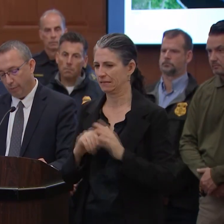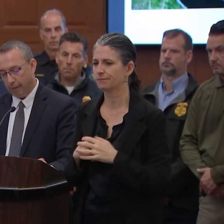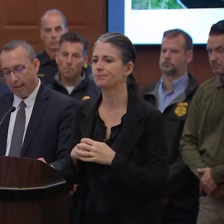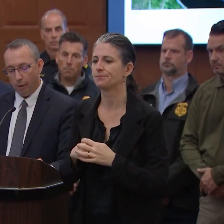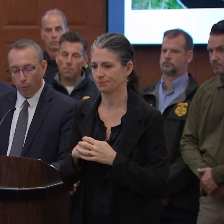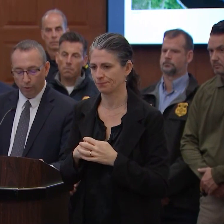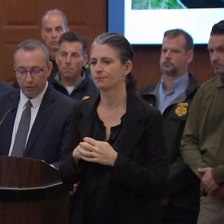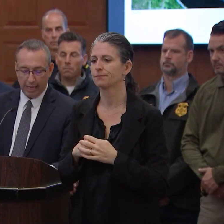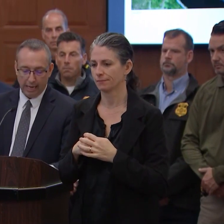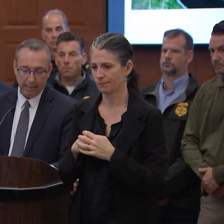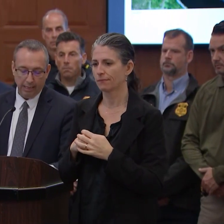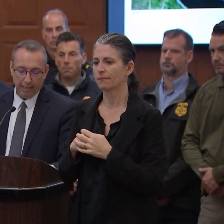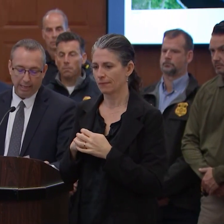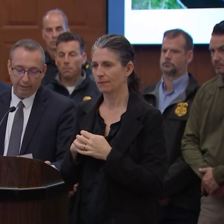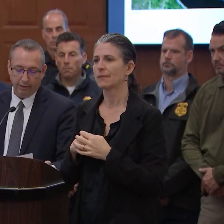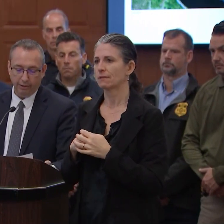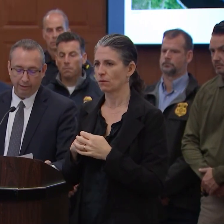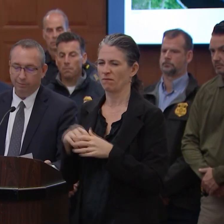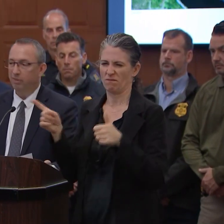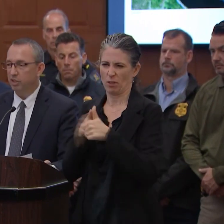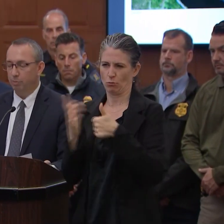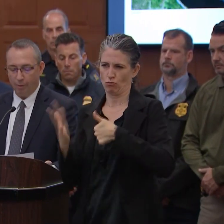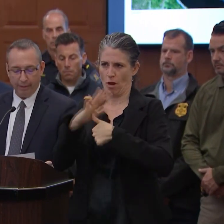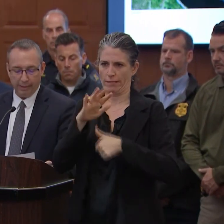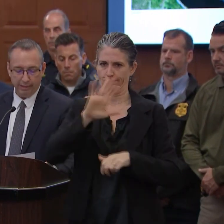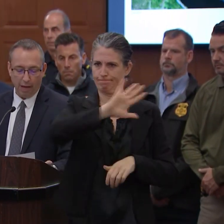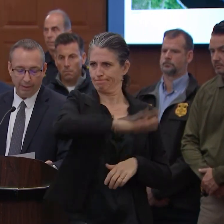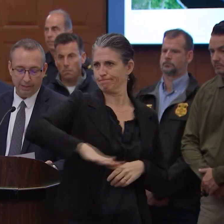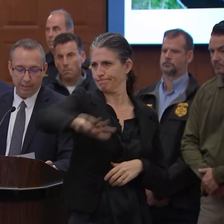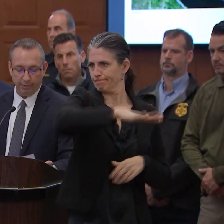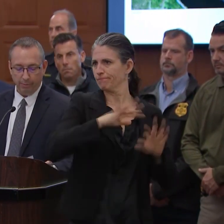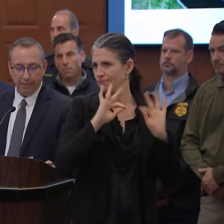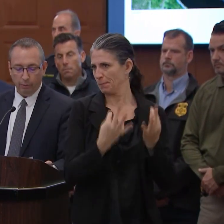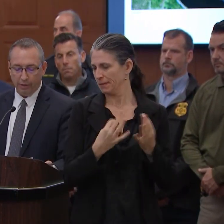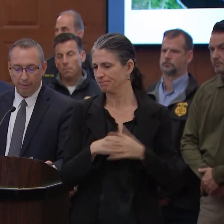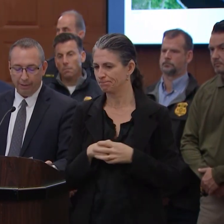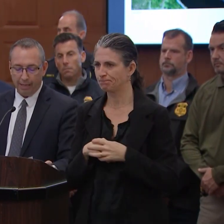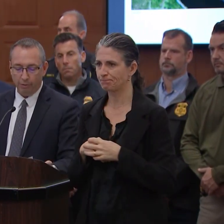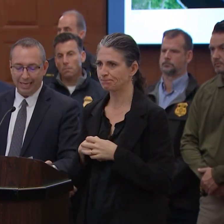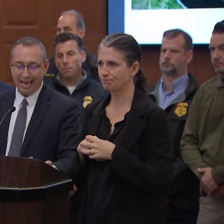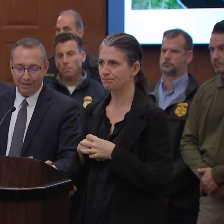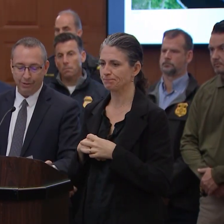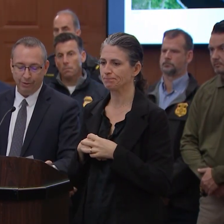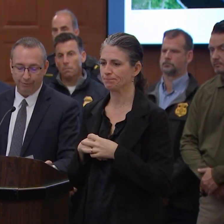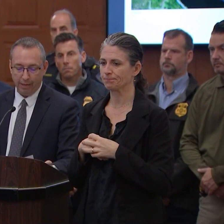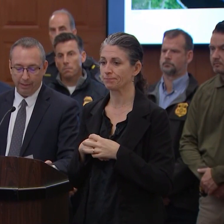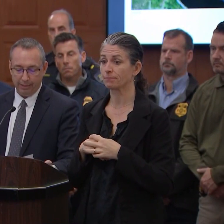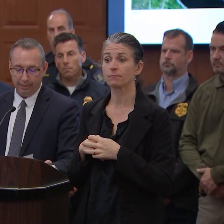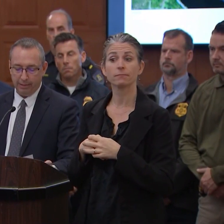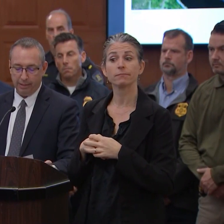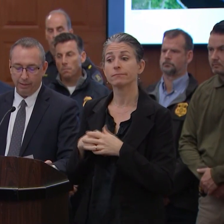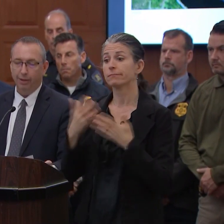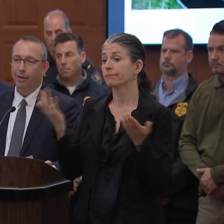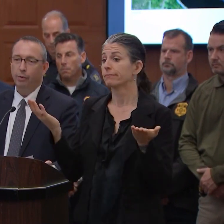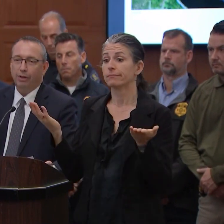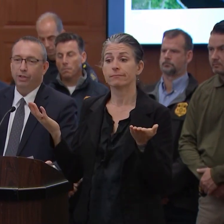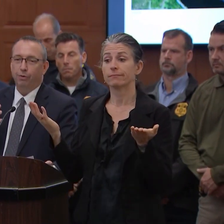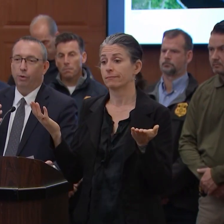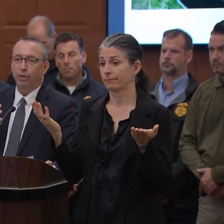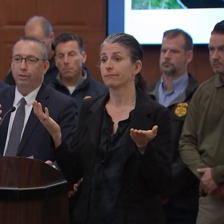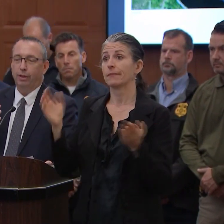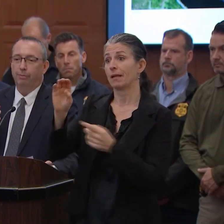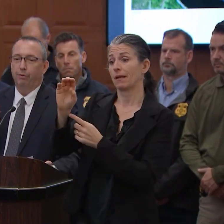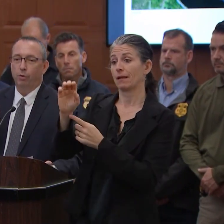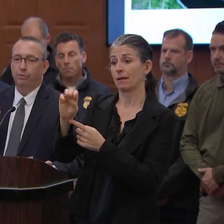to go. I will say that this is probably, again, common sense, but the media will not be allowed to enter the Family Assistance Center. We want